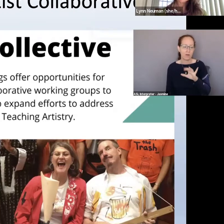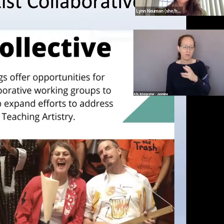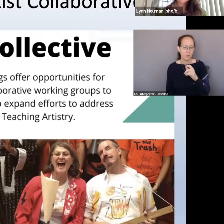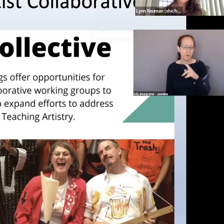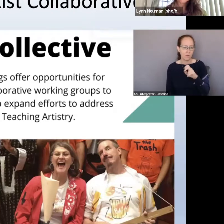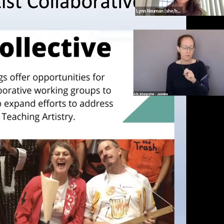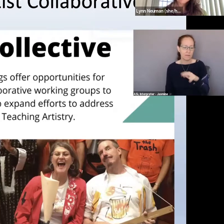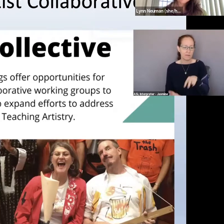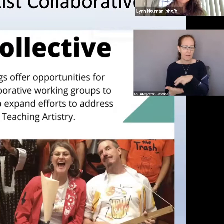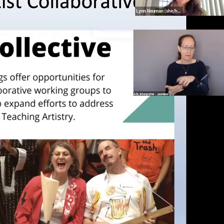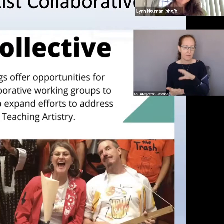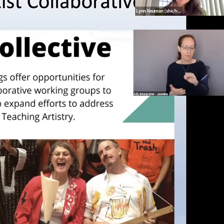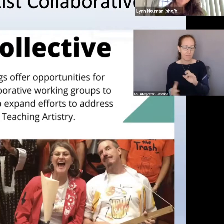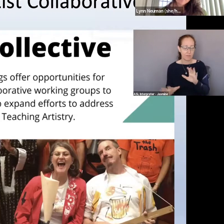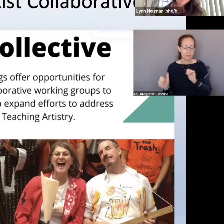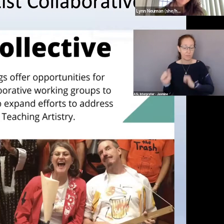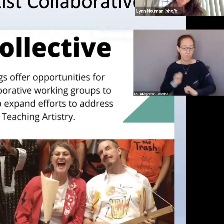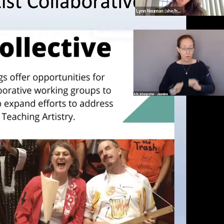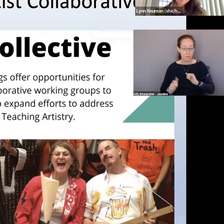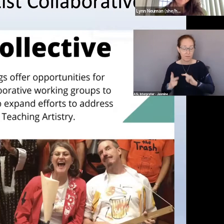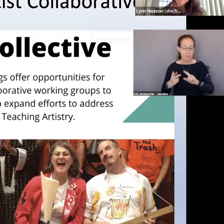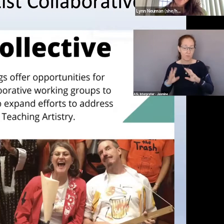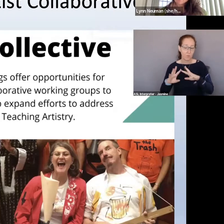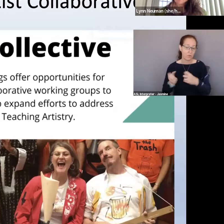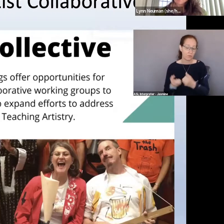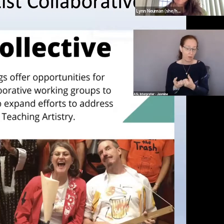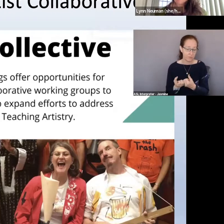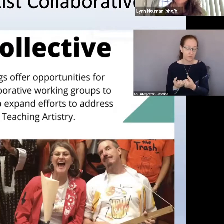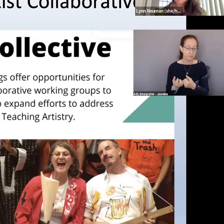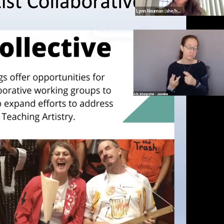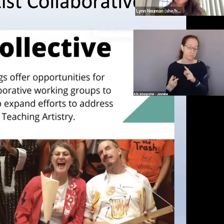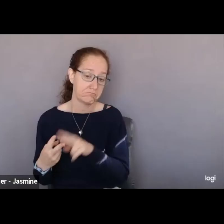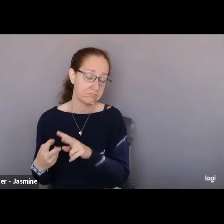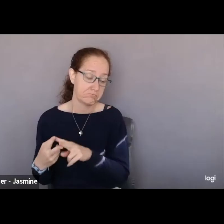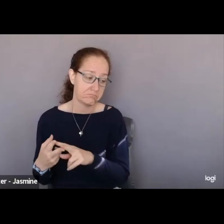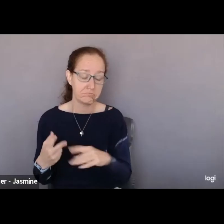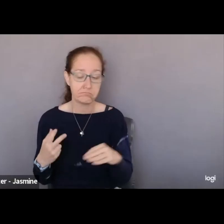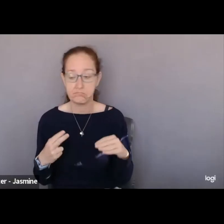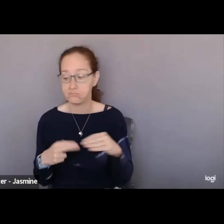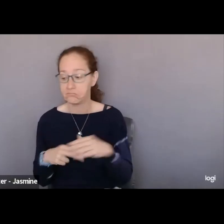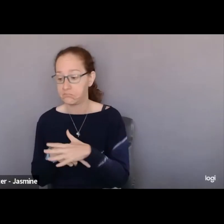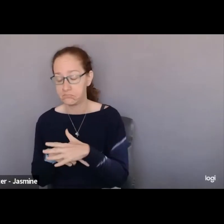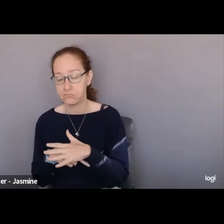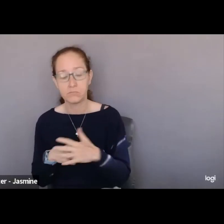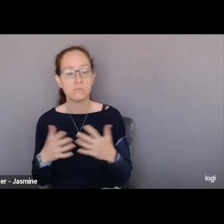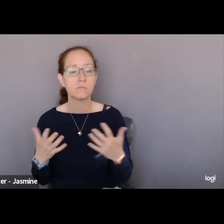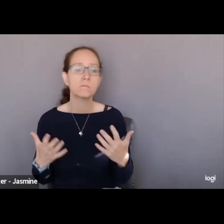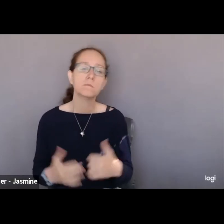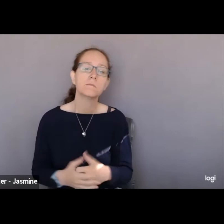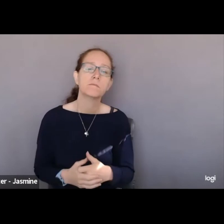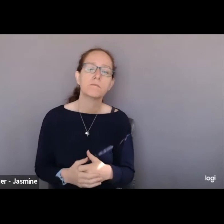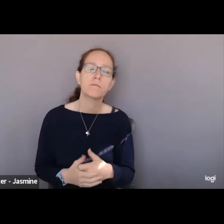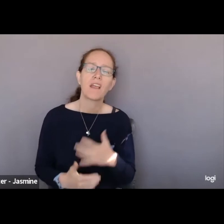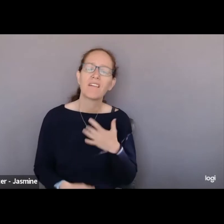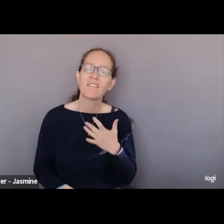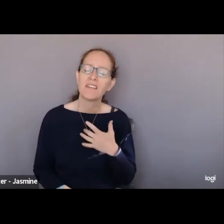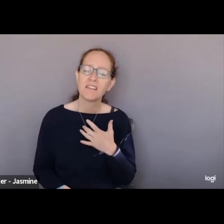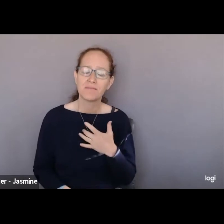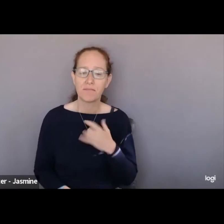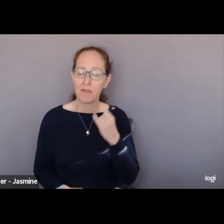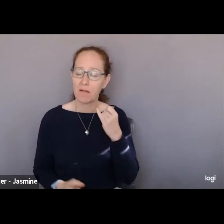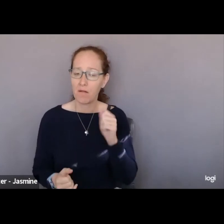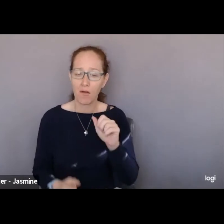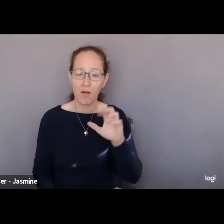I have had this notion that Well, I do feel the arts are very good at